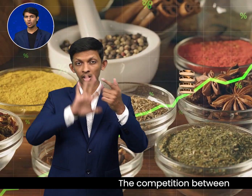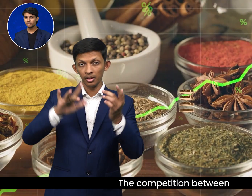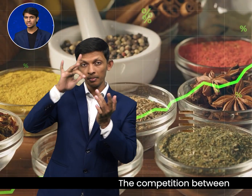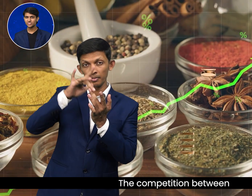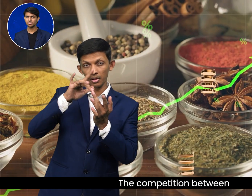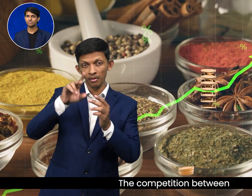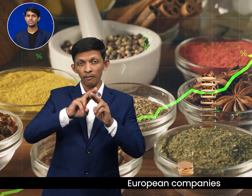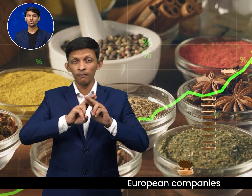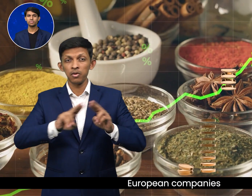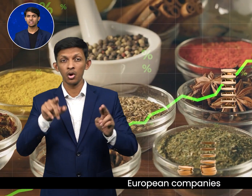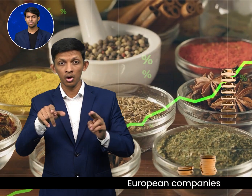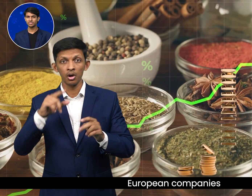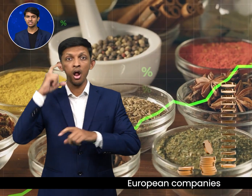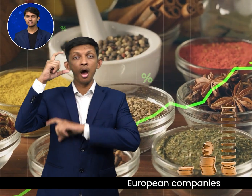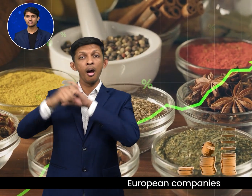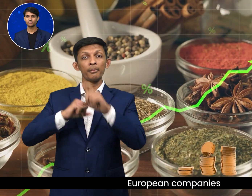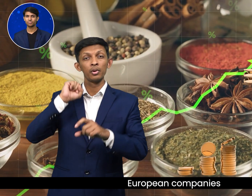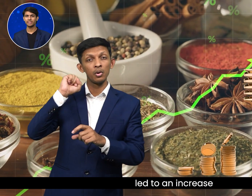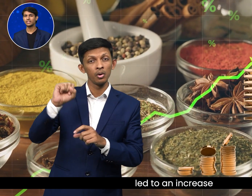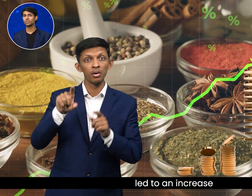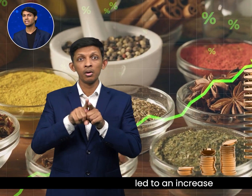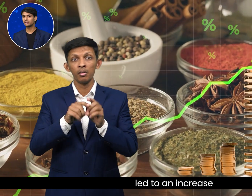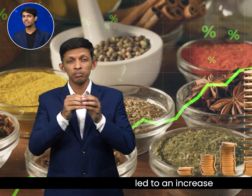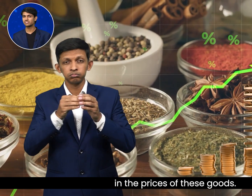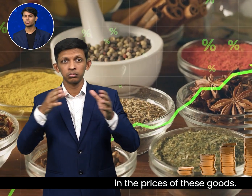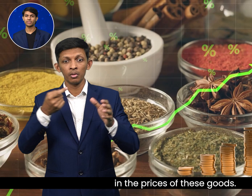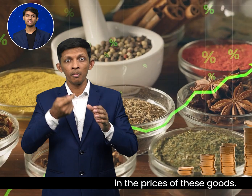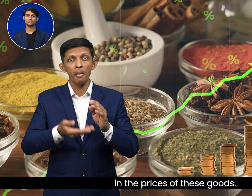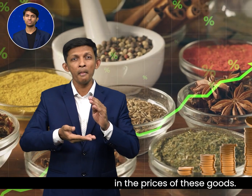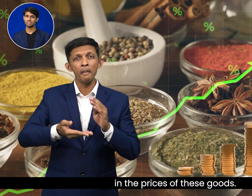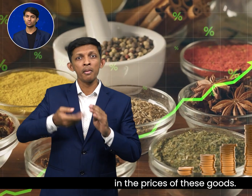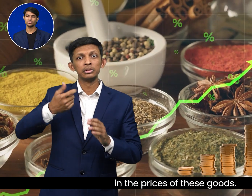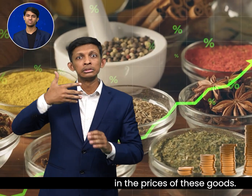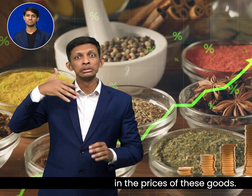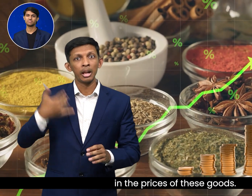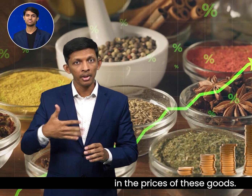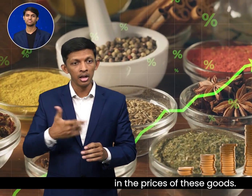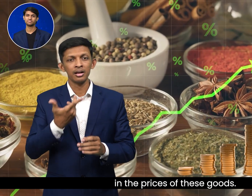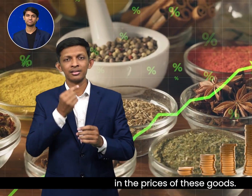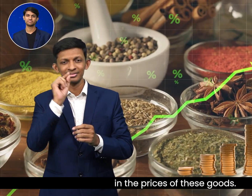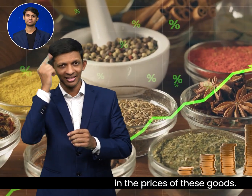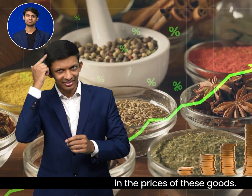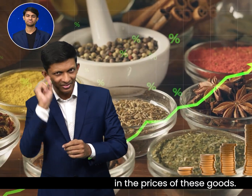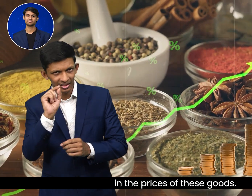The competition between European companies led to an increase in the prices of these goods.